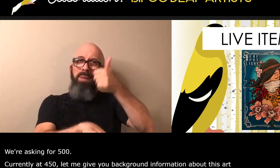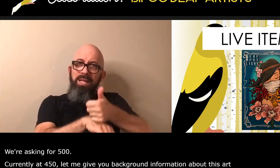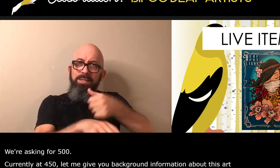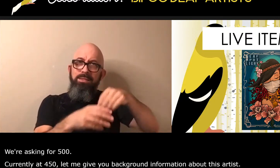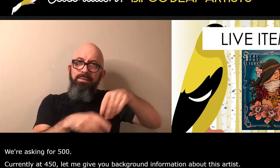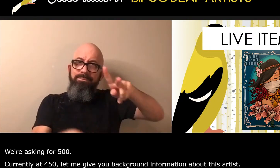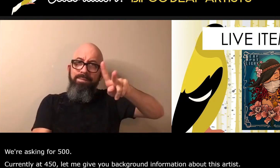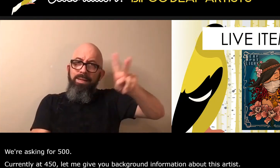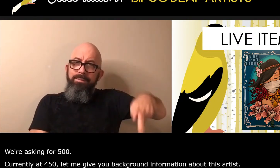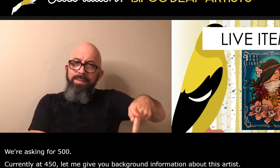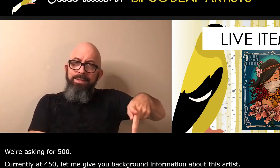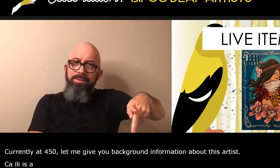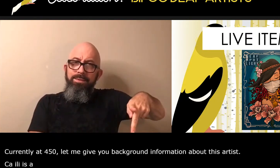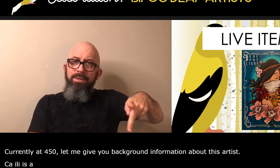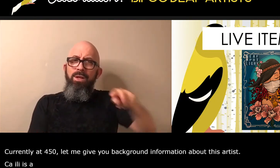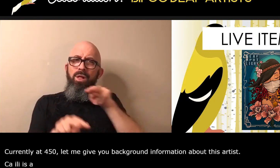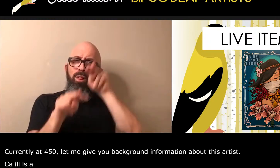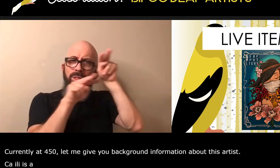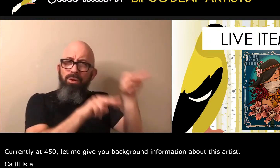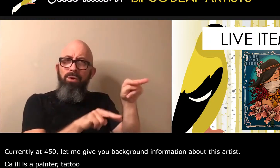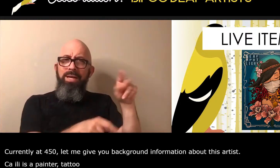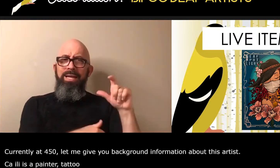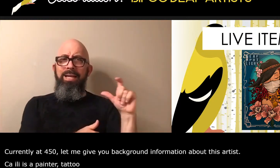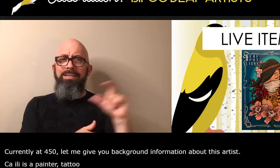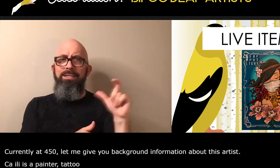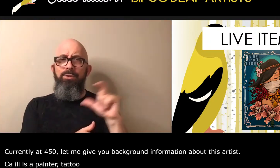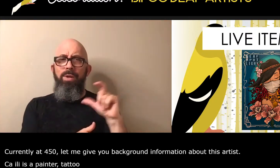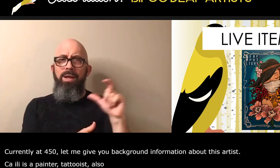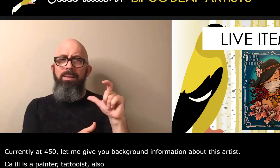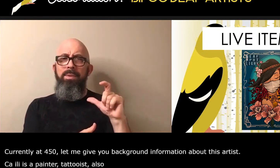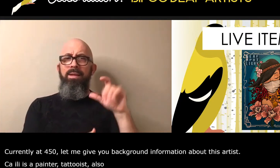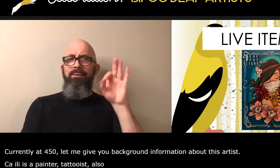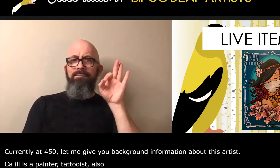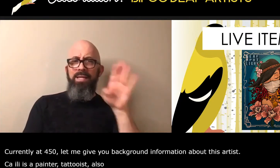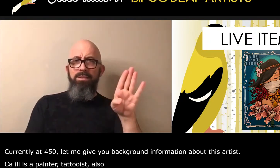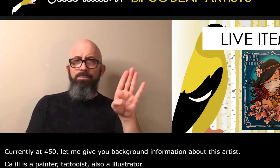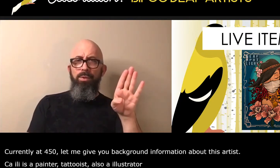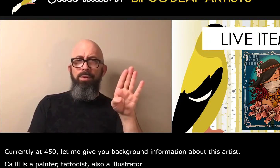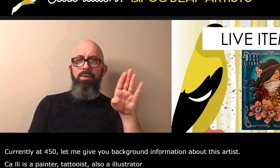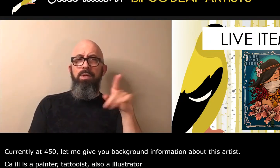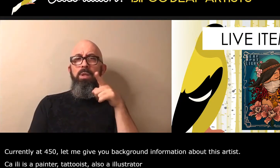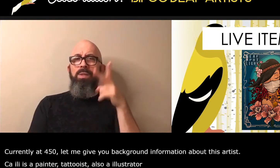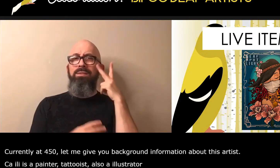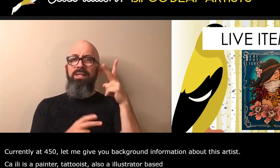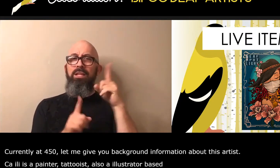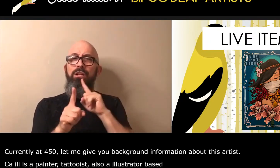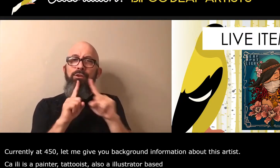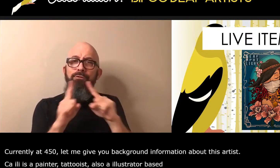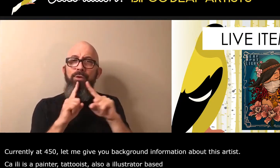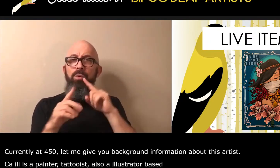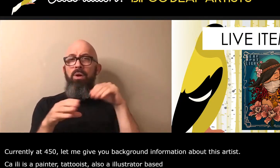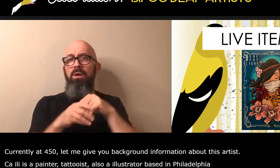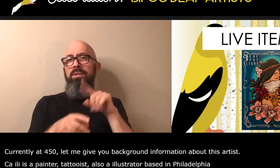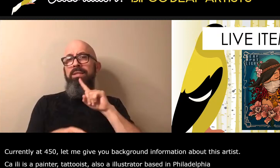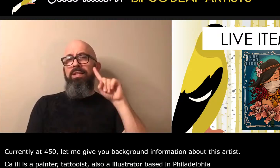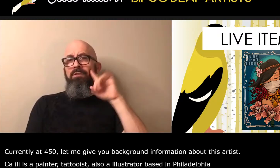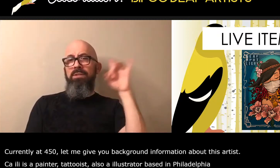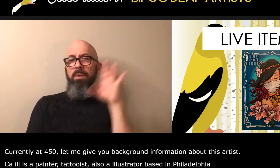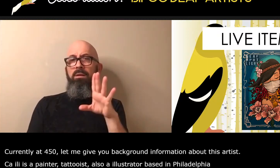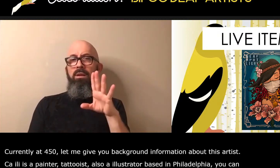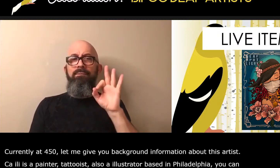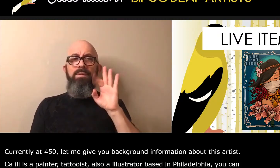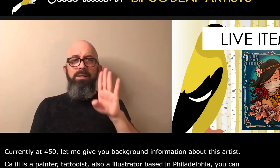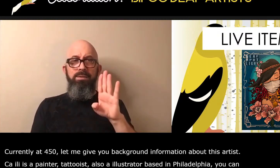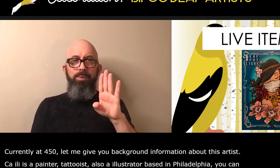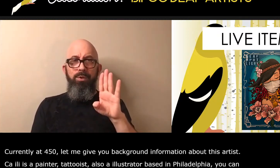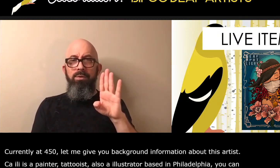tattooist, also an illustrator based in Philadelphia. You can see her amazing work on